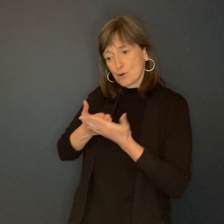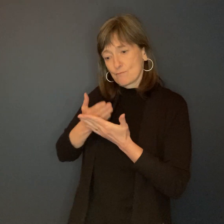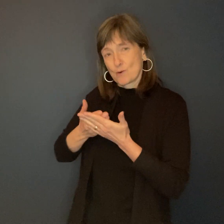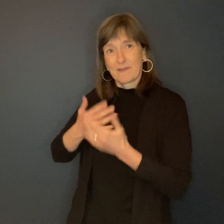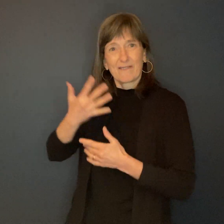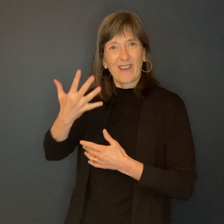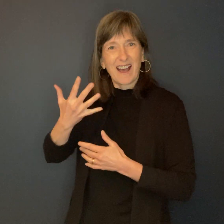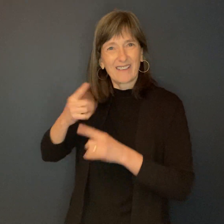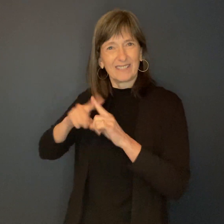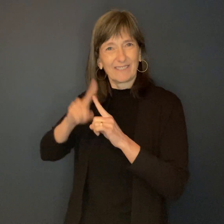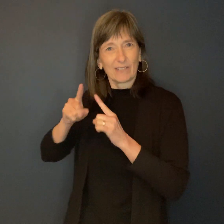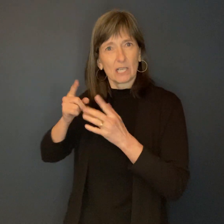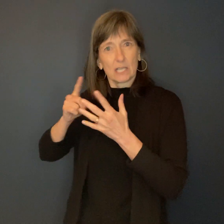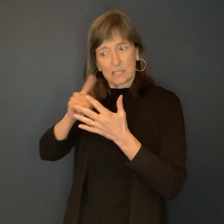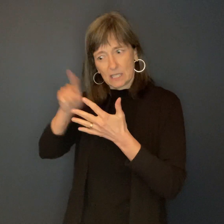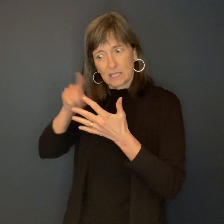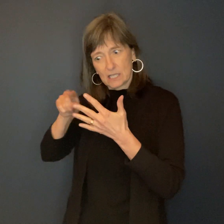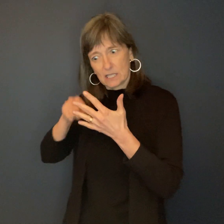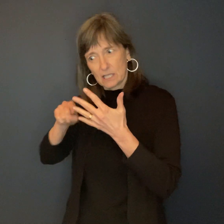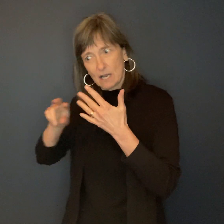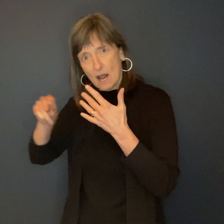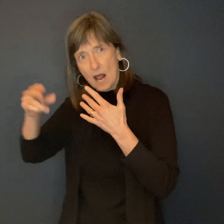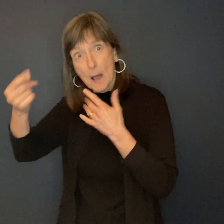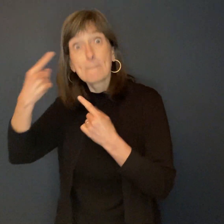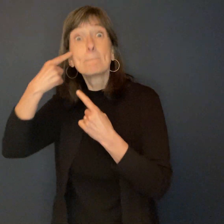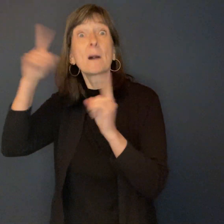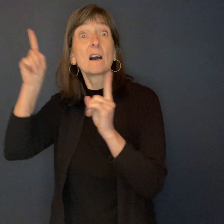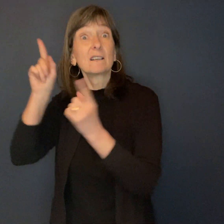that there are lots of things happening within communities,